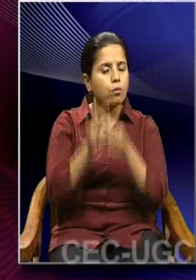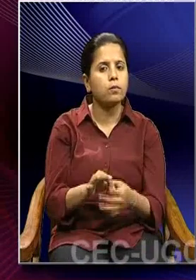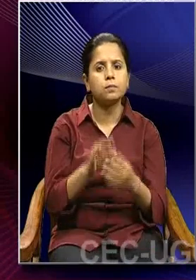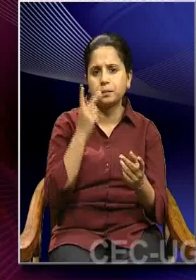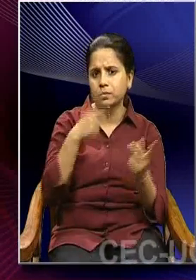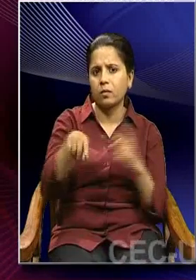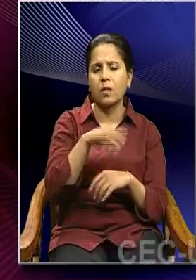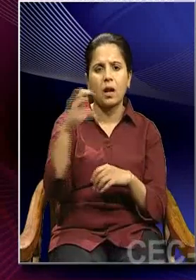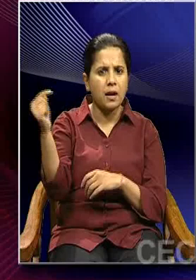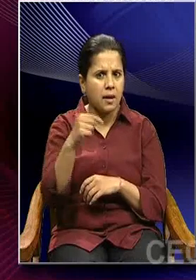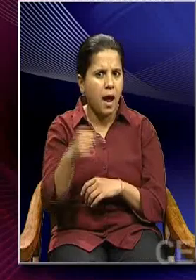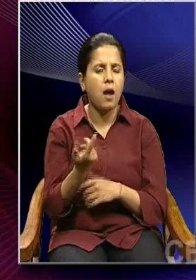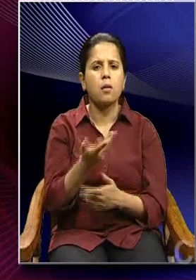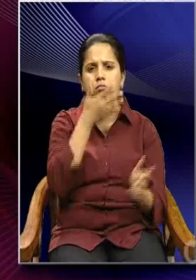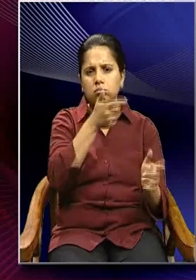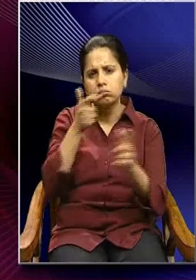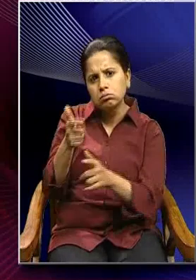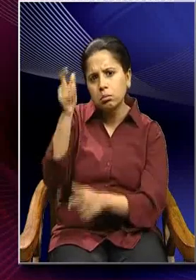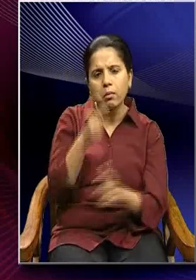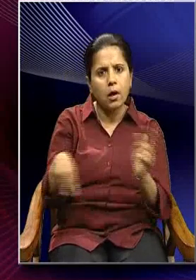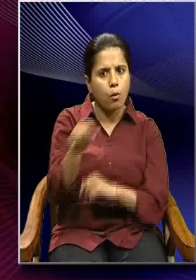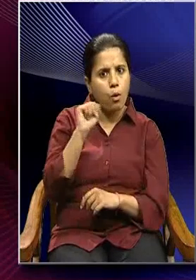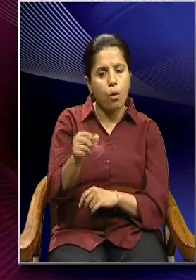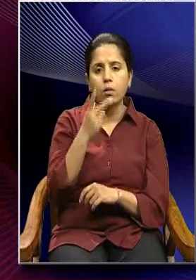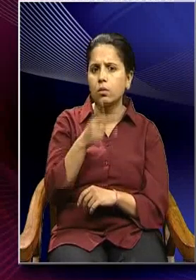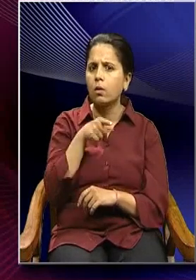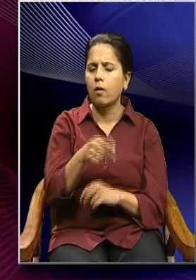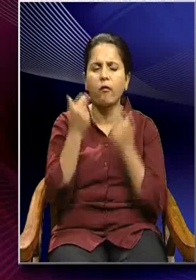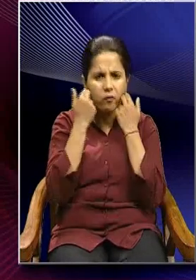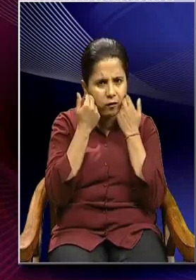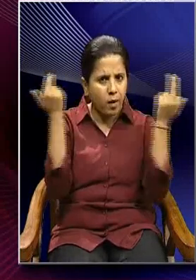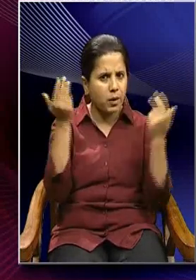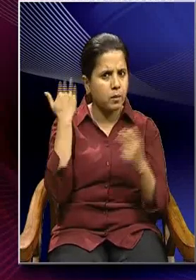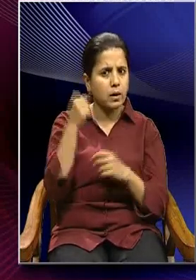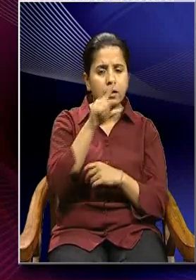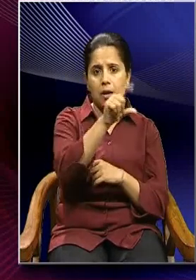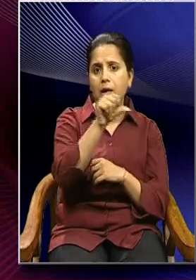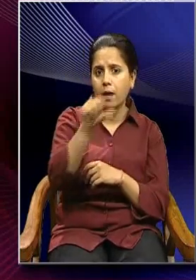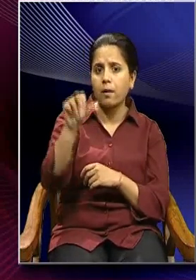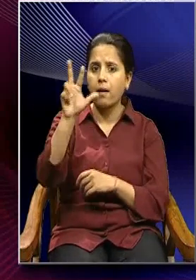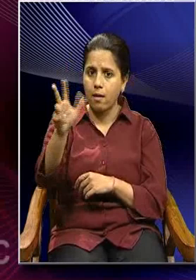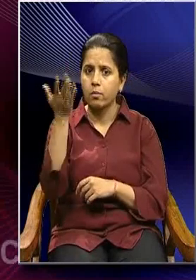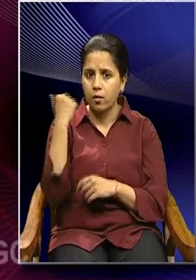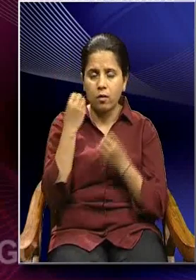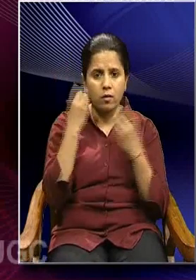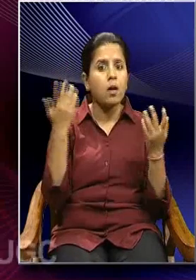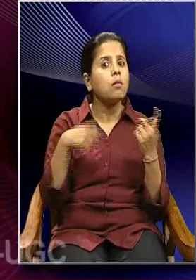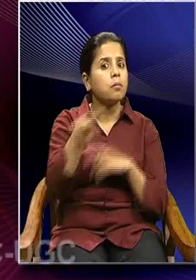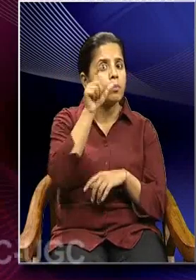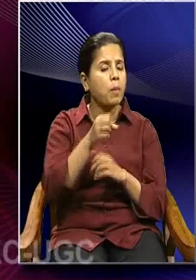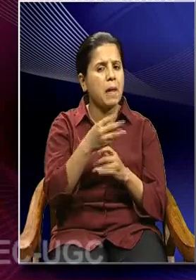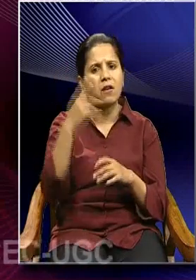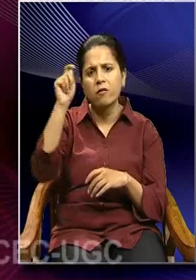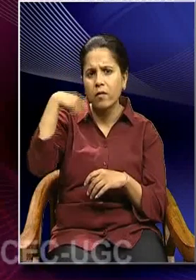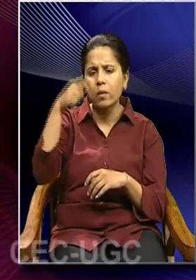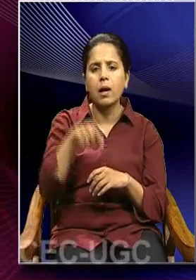of a crime film or the gangster film, and it became so popular in 1998 that many of the films which were made